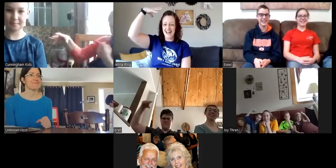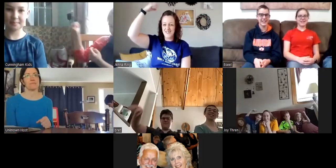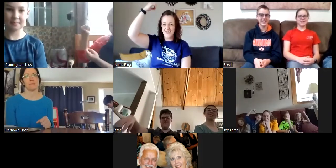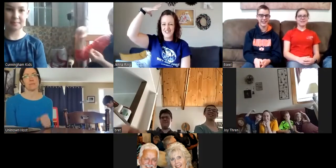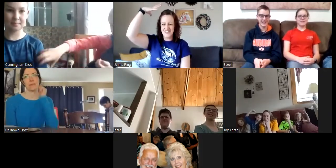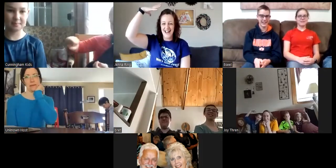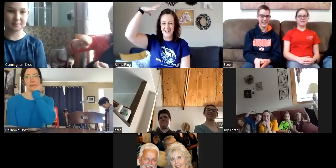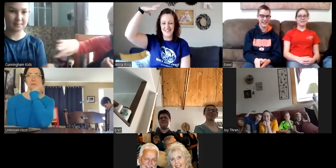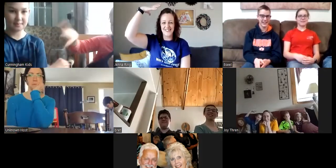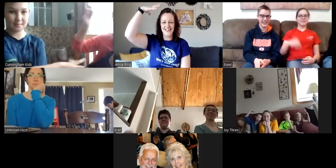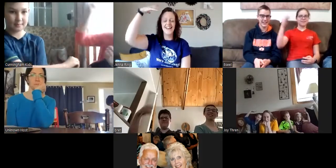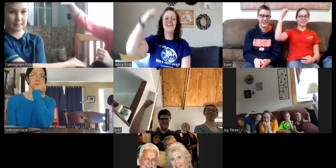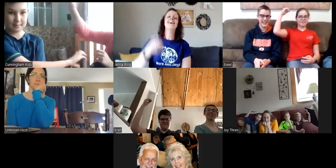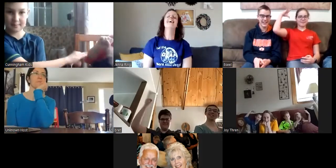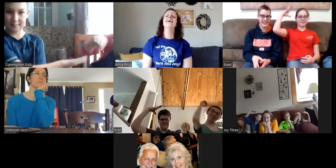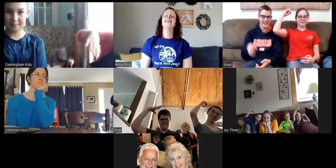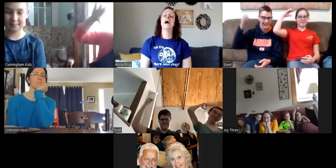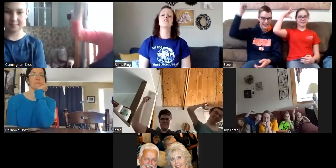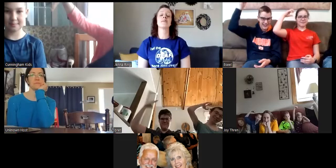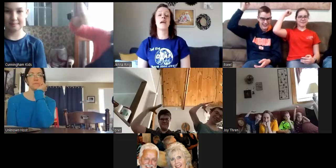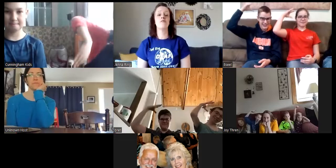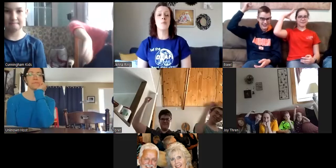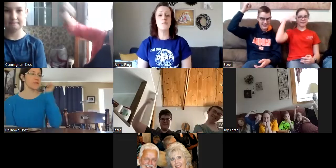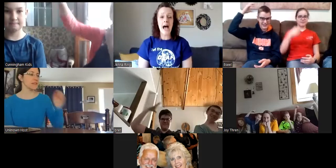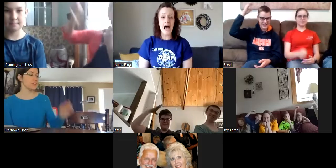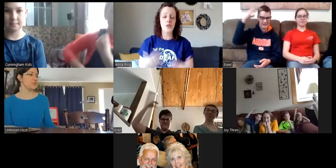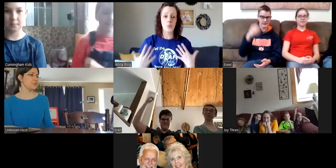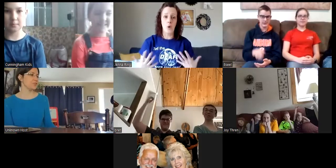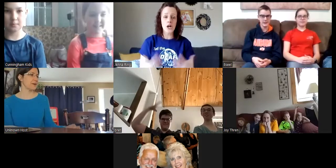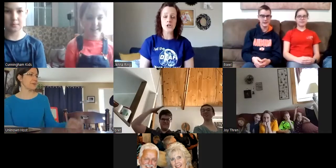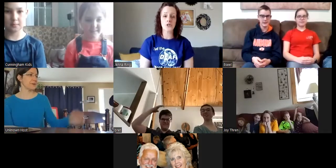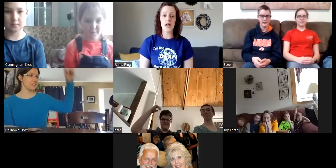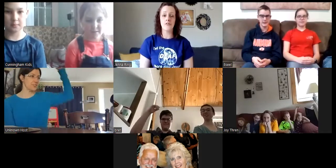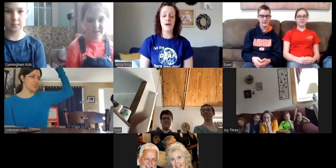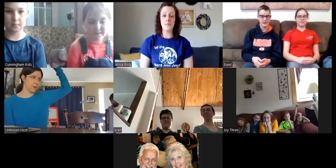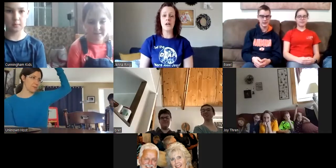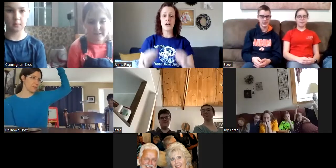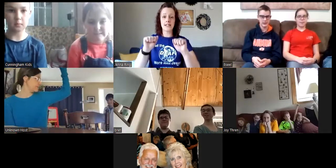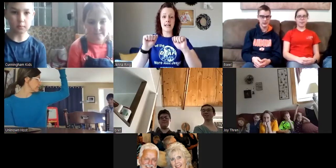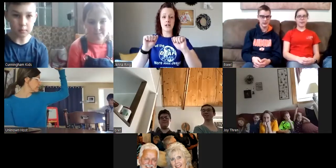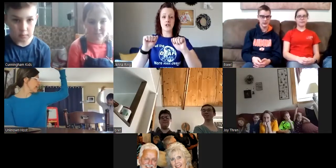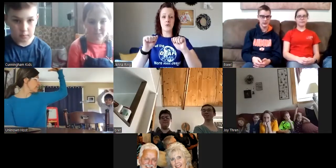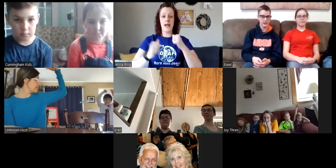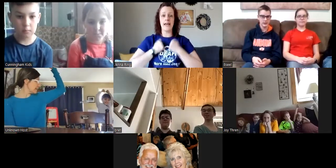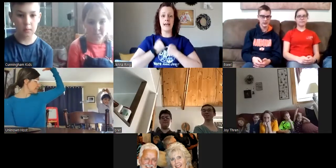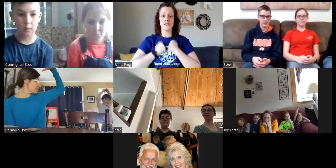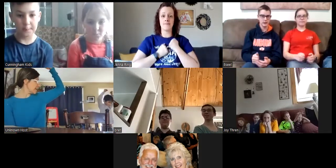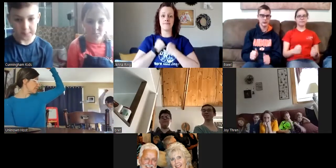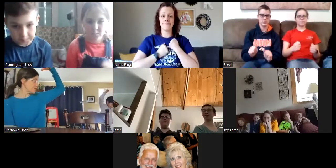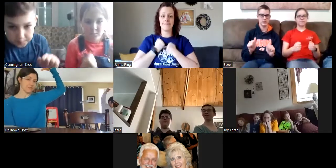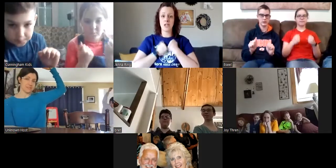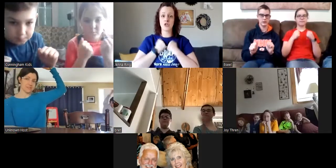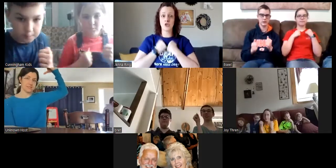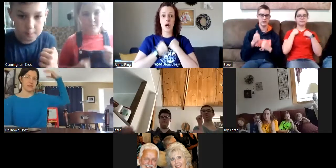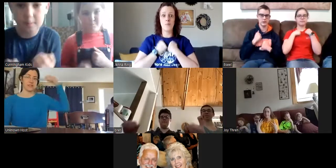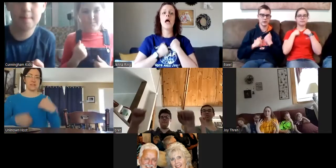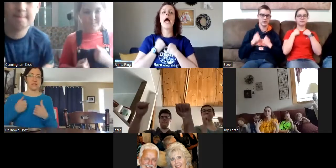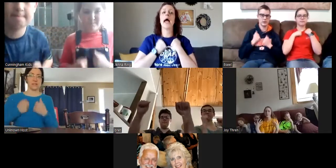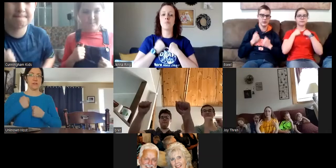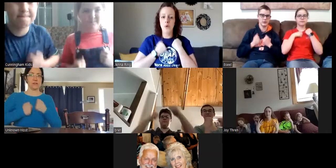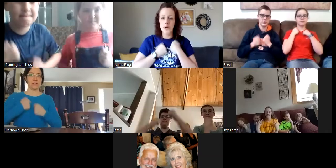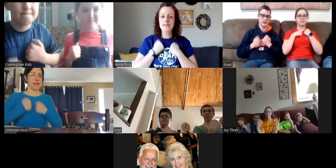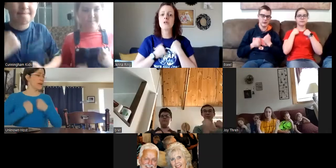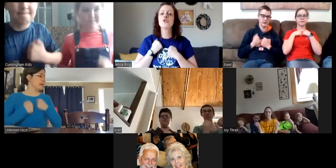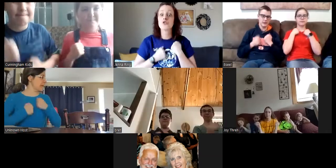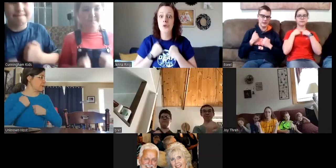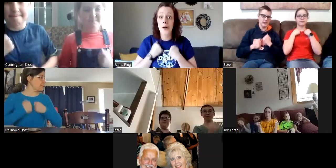the sign for shower. Okay, now the sign for bath or wash yourself up. You're going to take your two A hands and scrub.